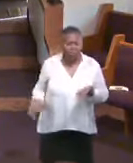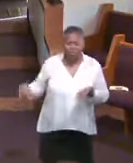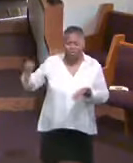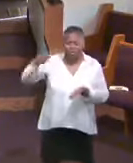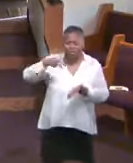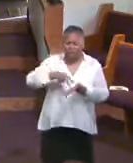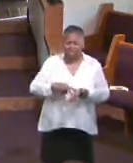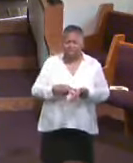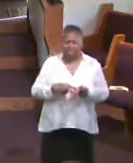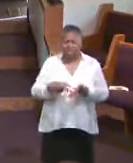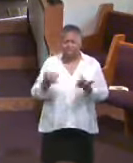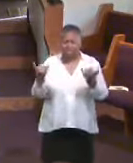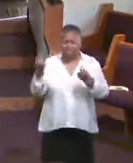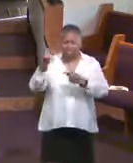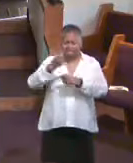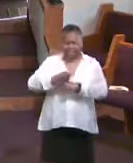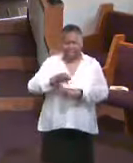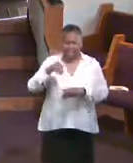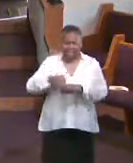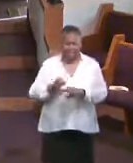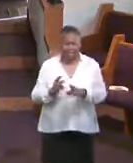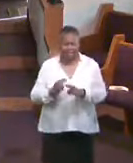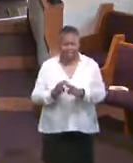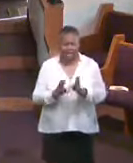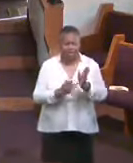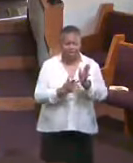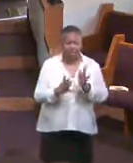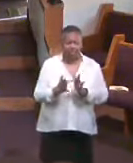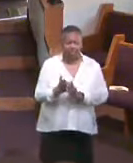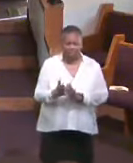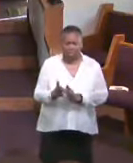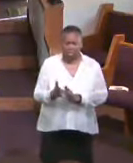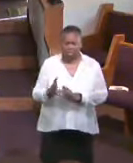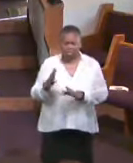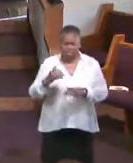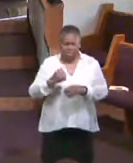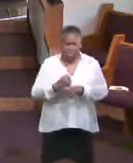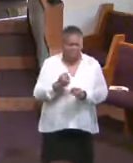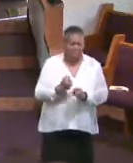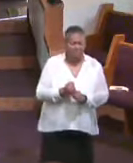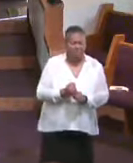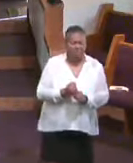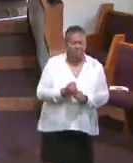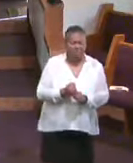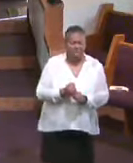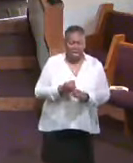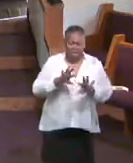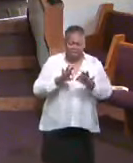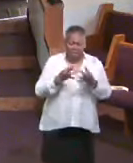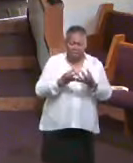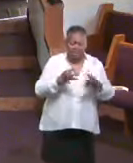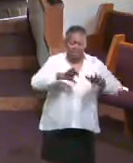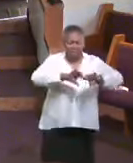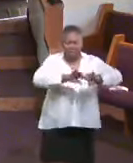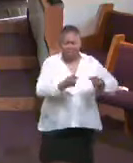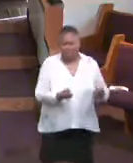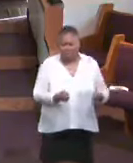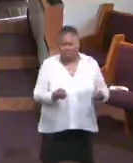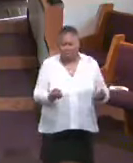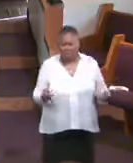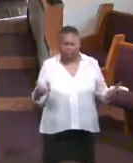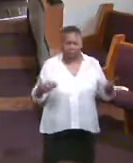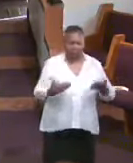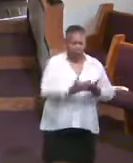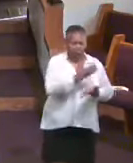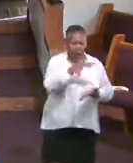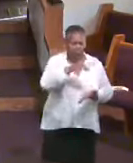for restoration right now in the name of Jesus. Restore families who are broken apart. Restore health that was lost. Lord, we just